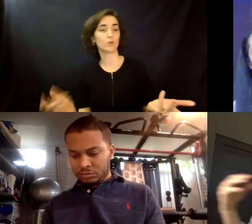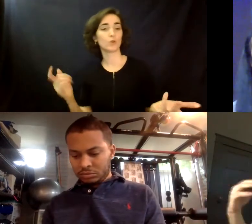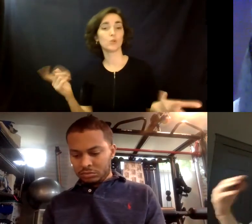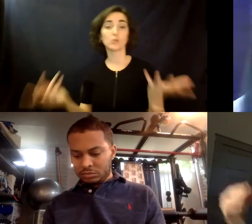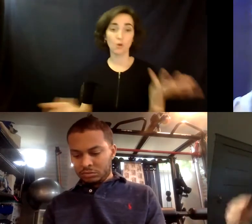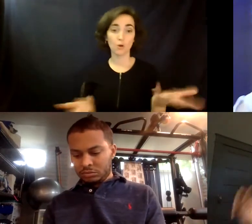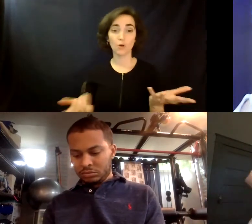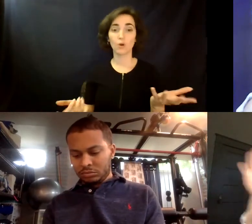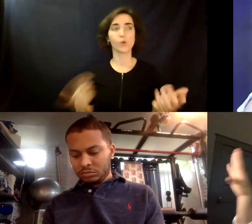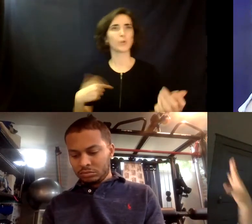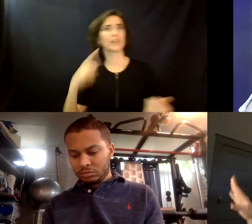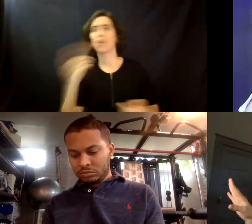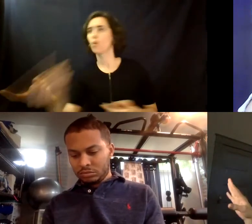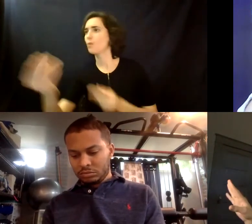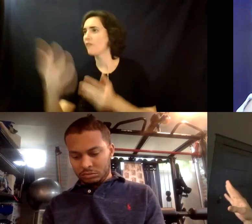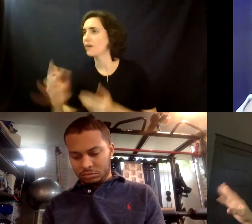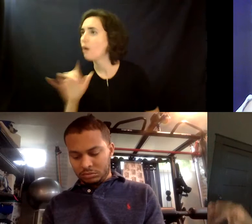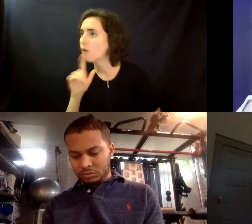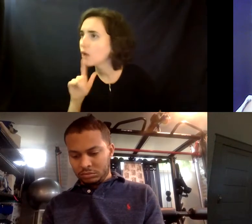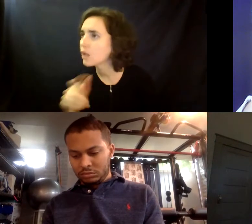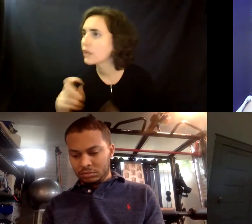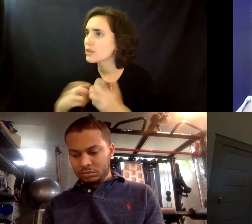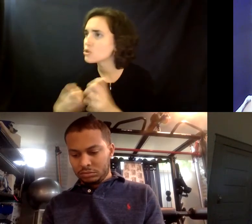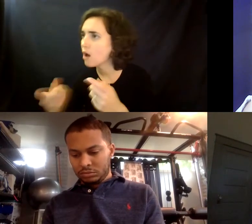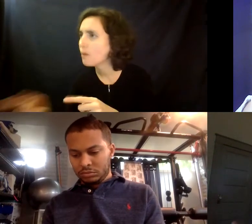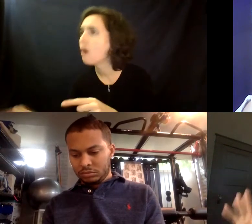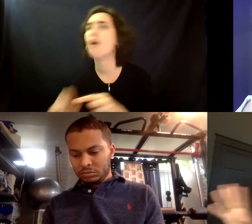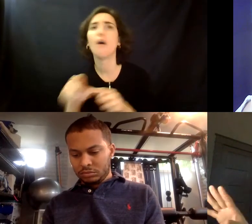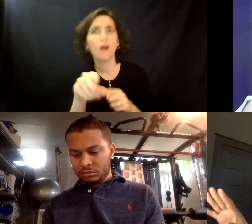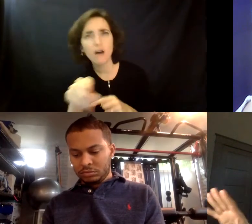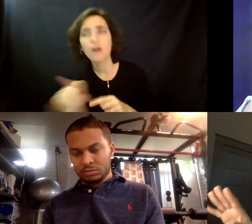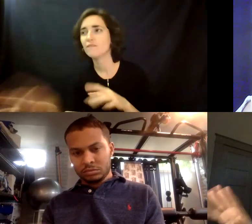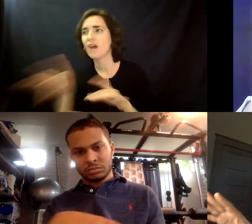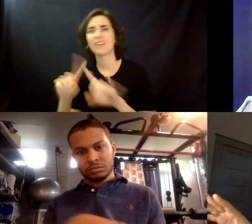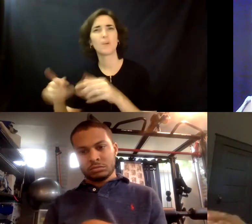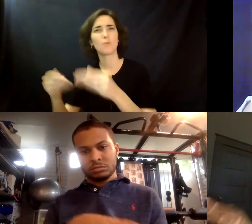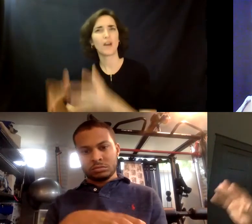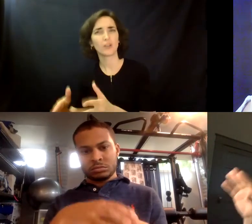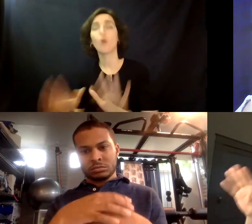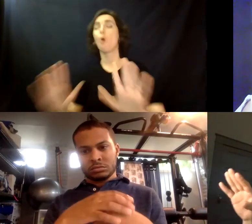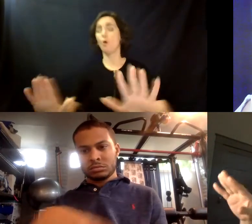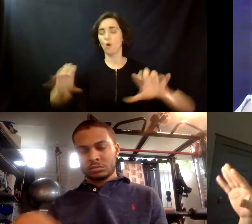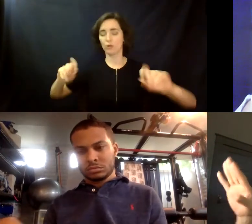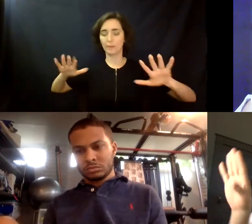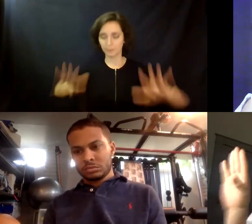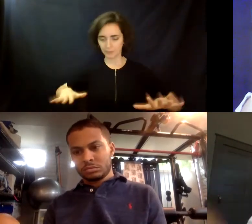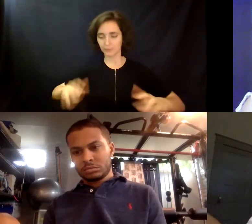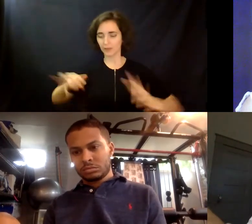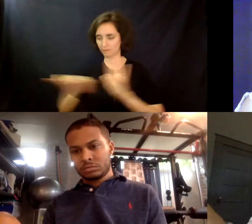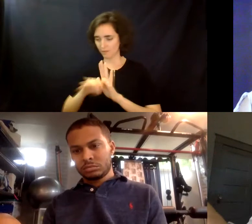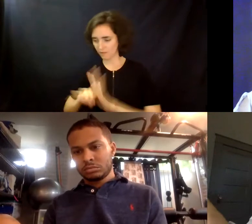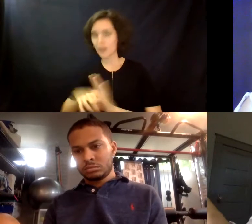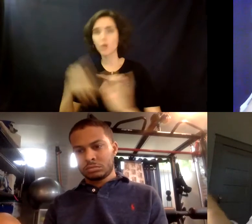one provider about these different issues. And then when we sat down and we identified it, we said, okay, it comes down to these